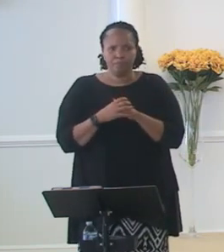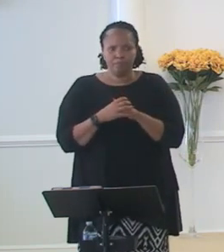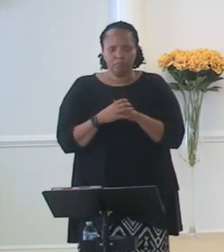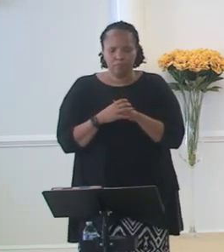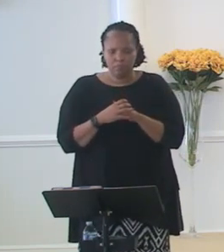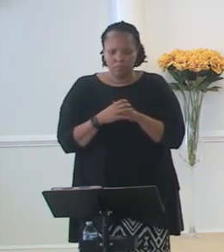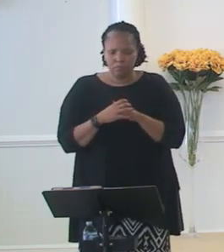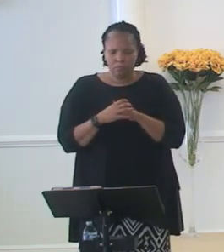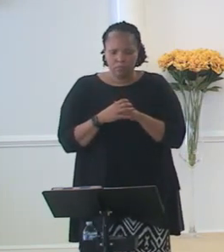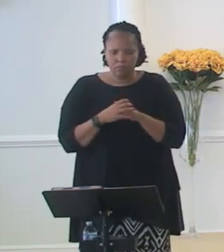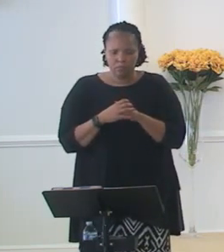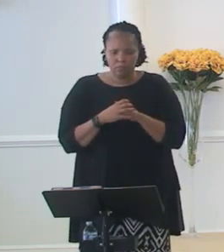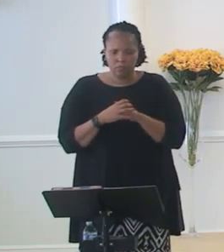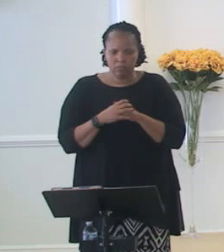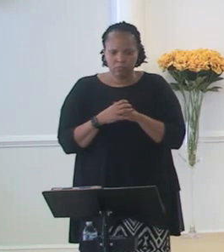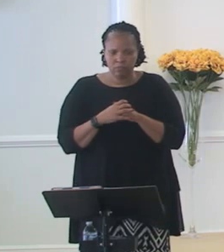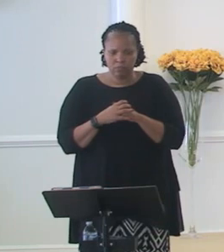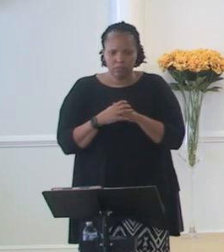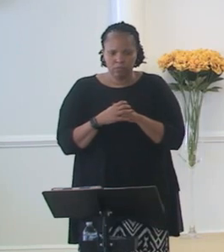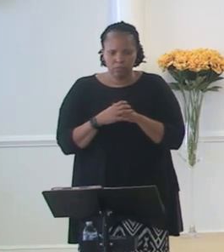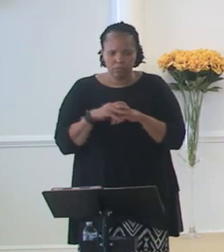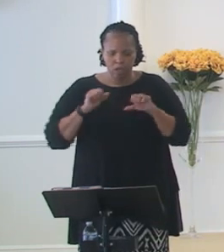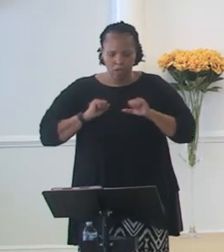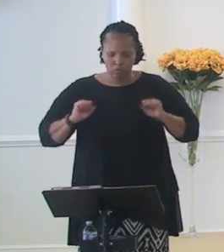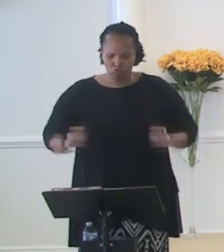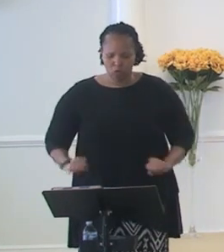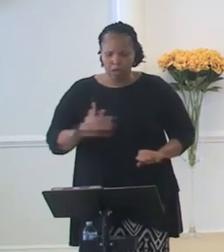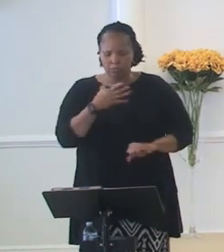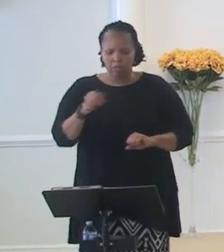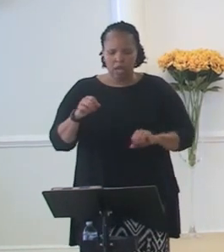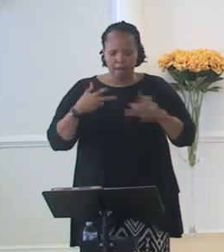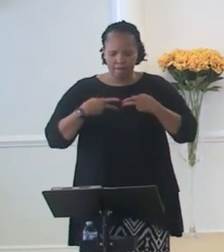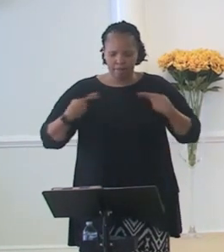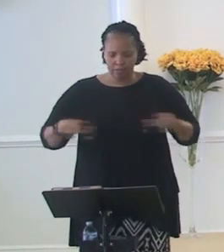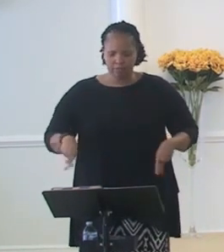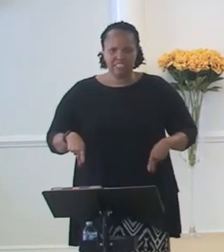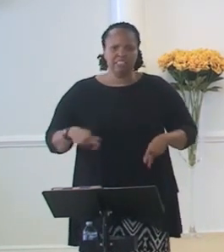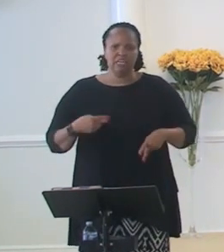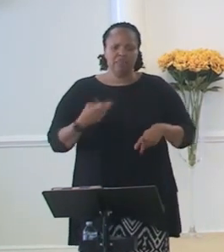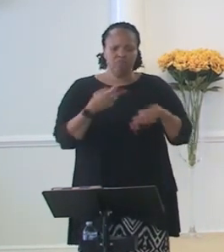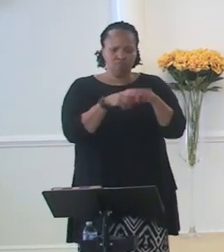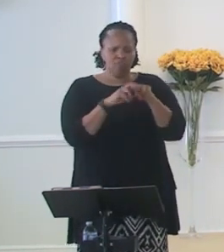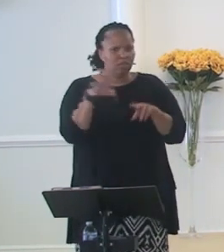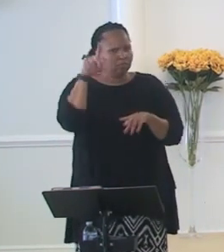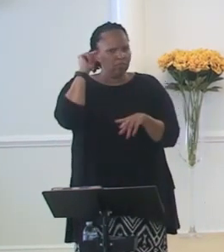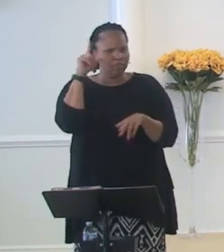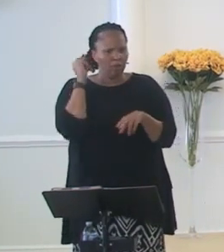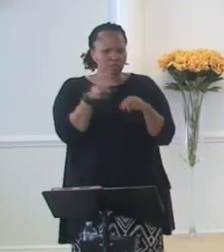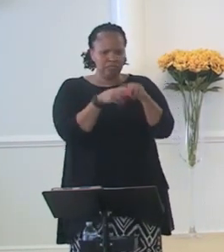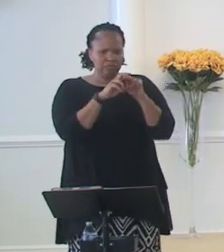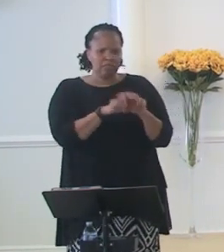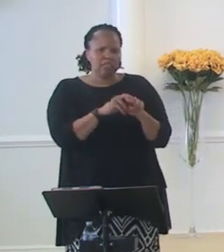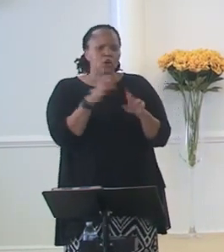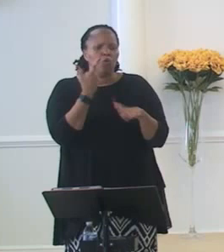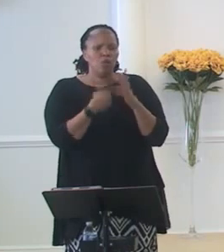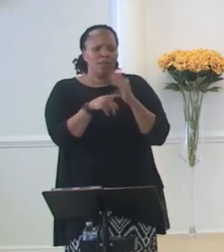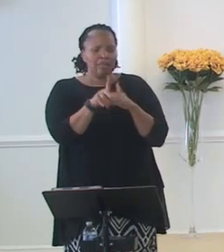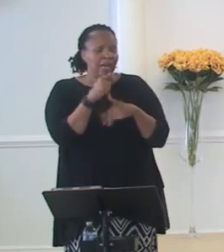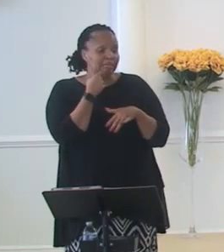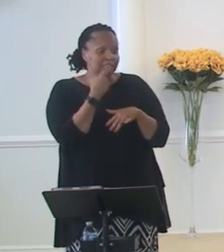The scribes and Pharisees sit in Moses' seat, he says. Therefore, whatever they bid you, observe and